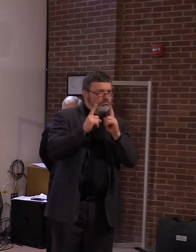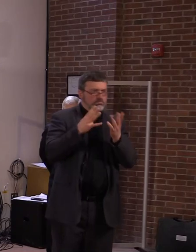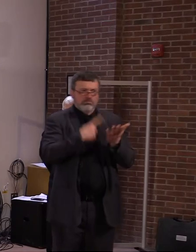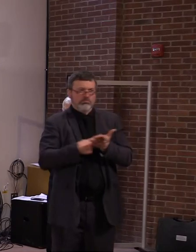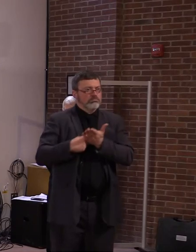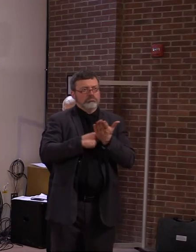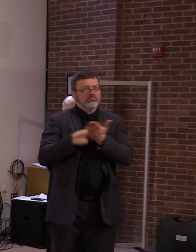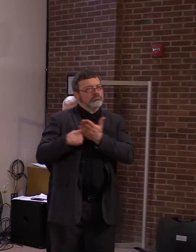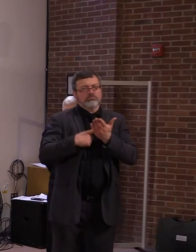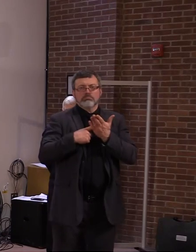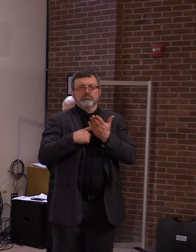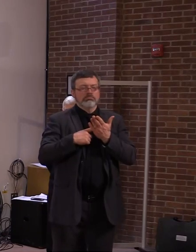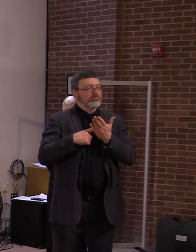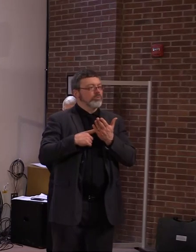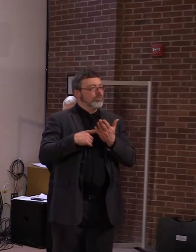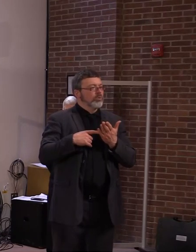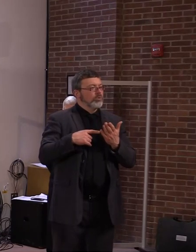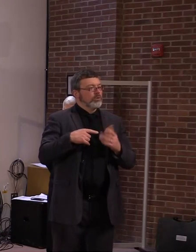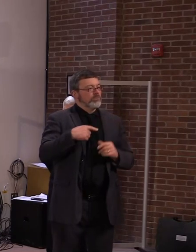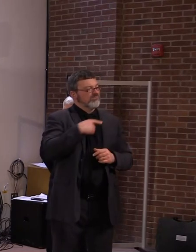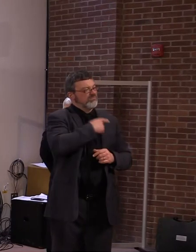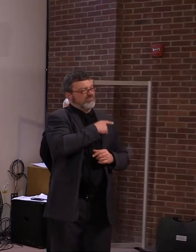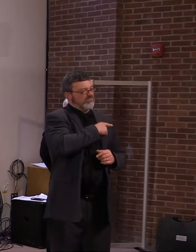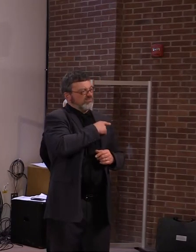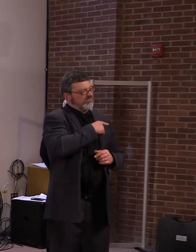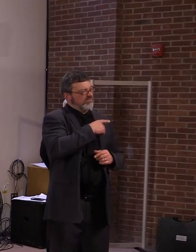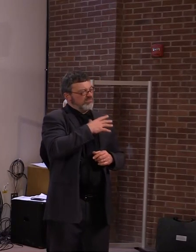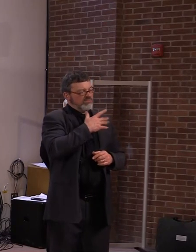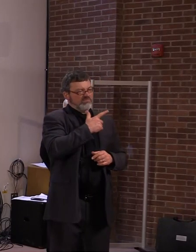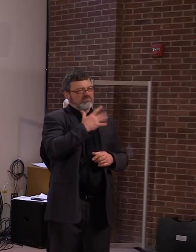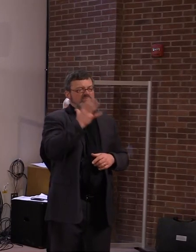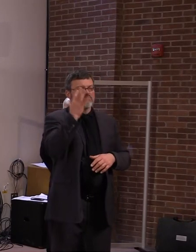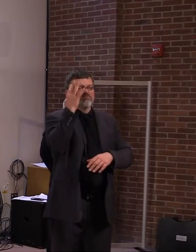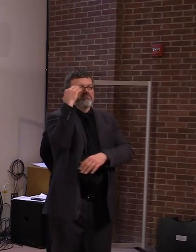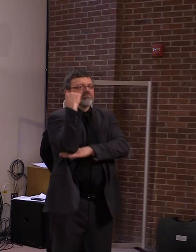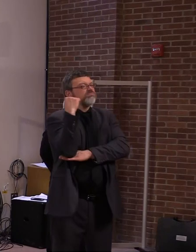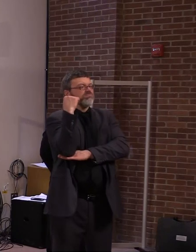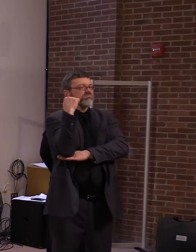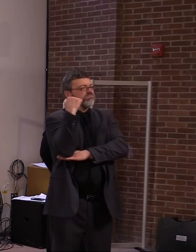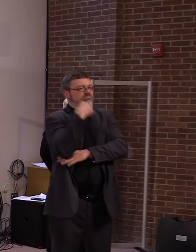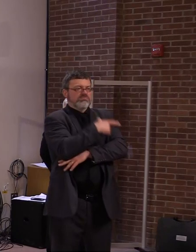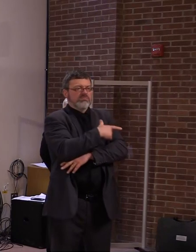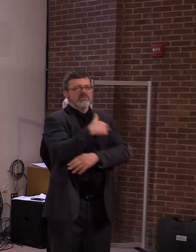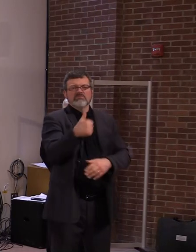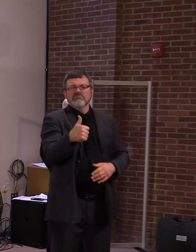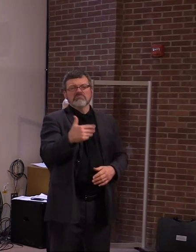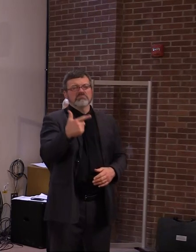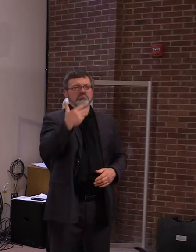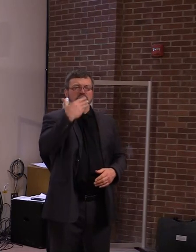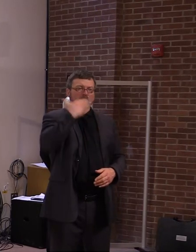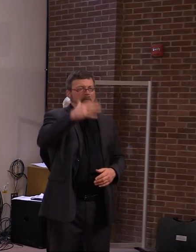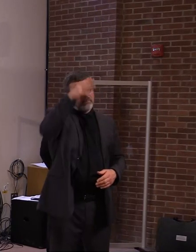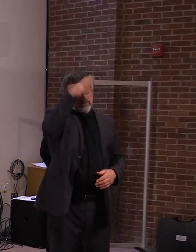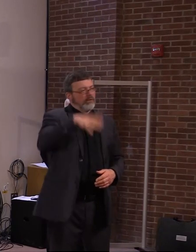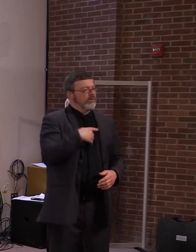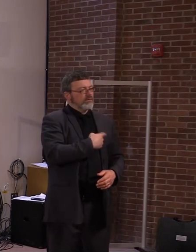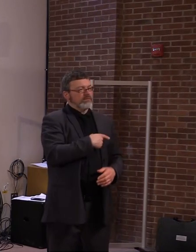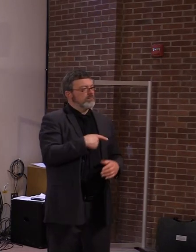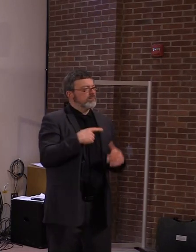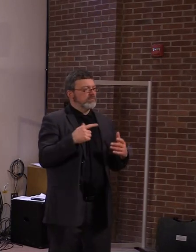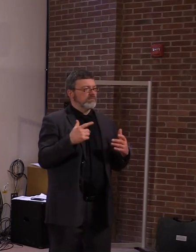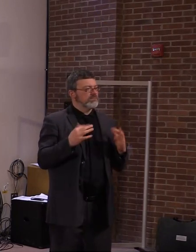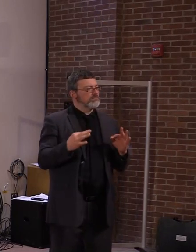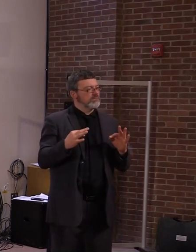has just been solid for our administration, and I can't think of anything in